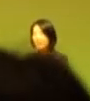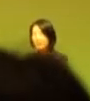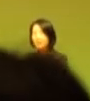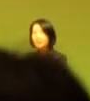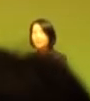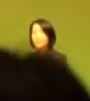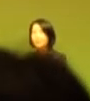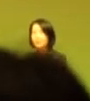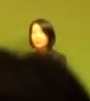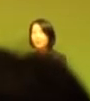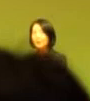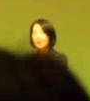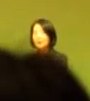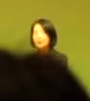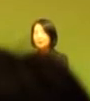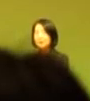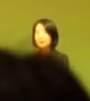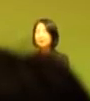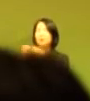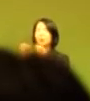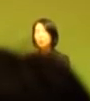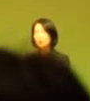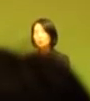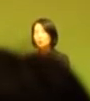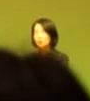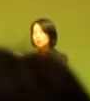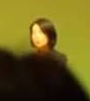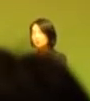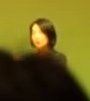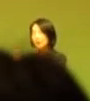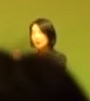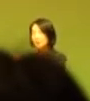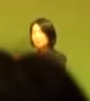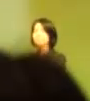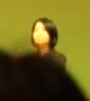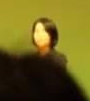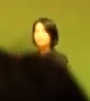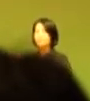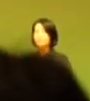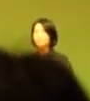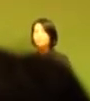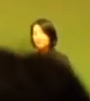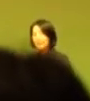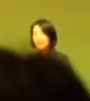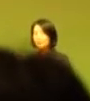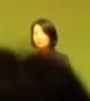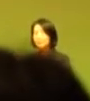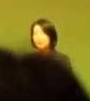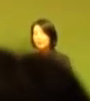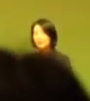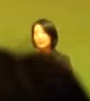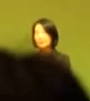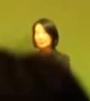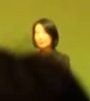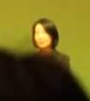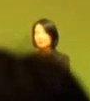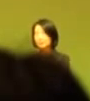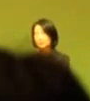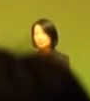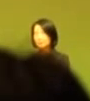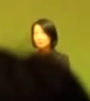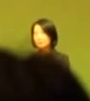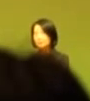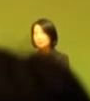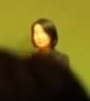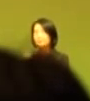of October of this year, my organization launched a report on the financing of nuclear weapons producers. And